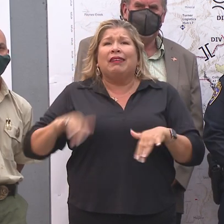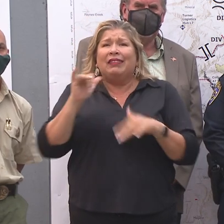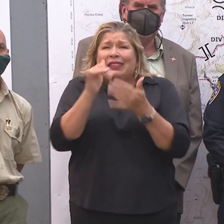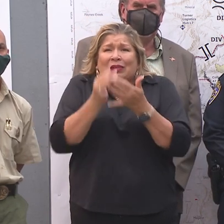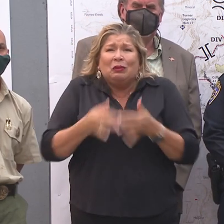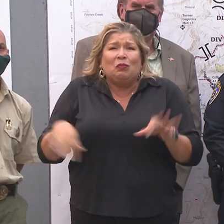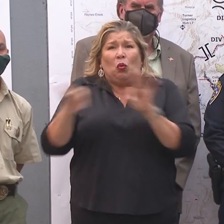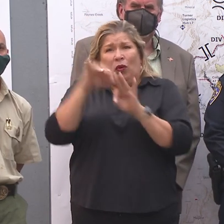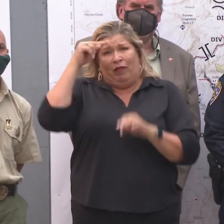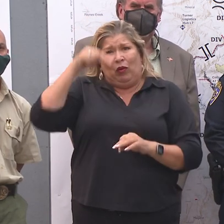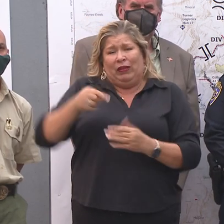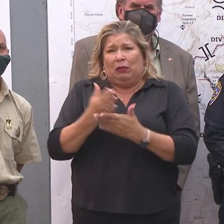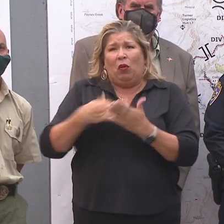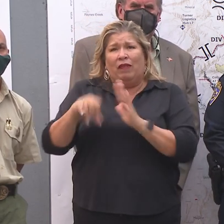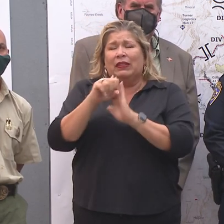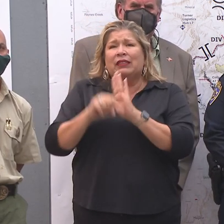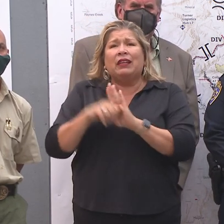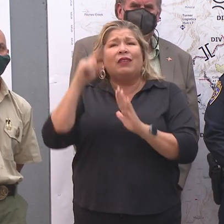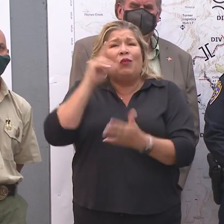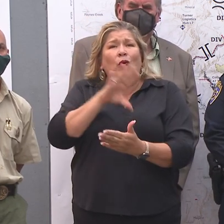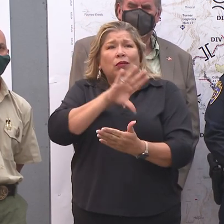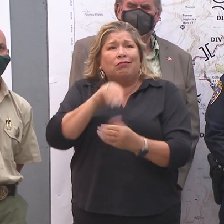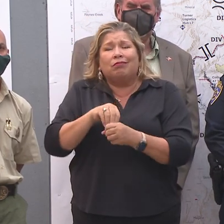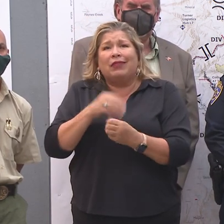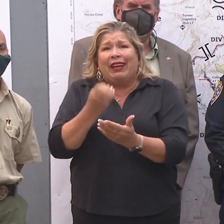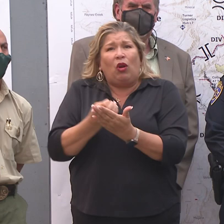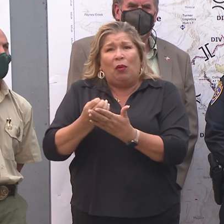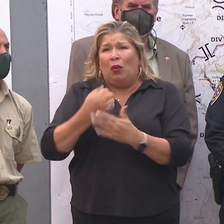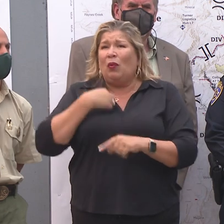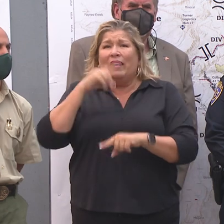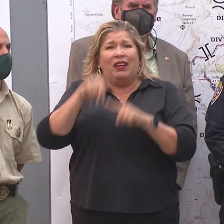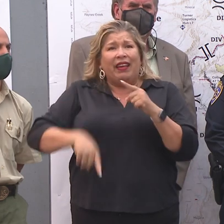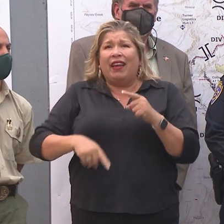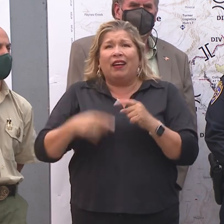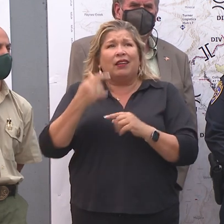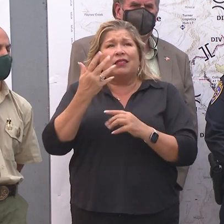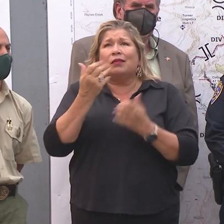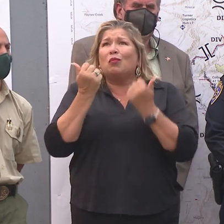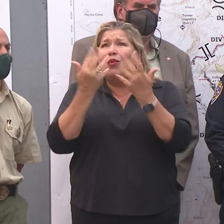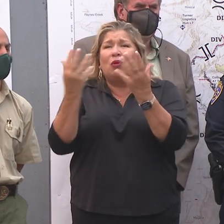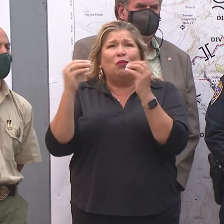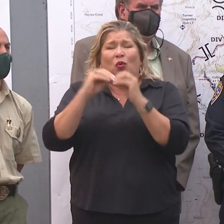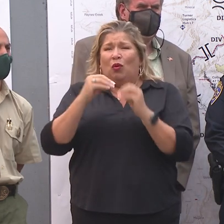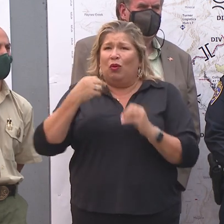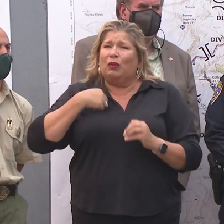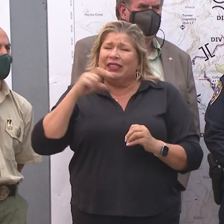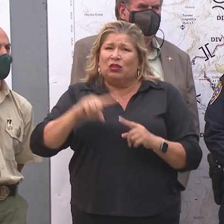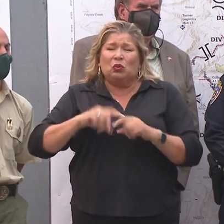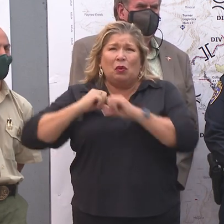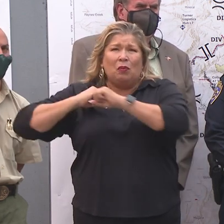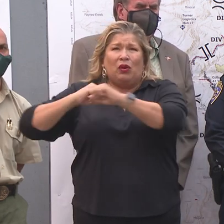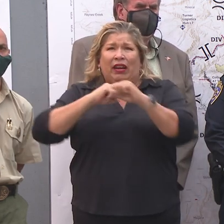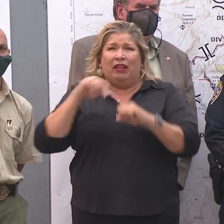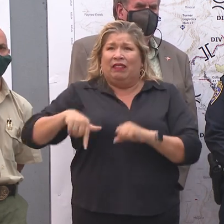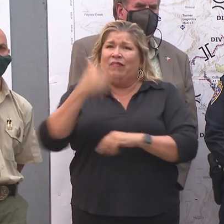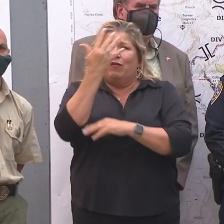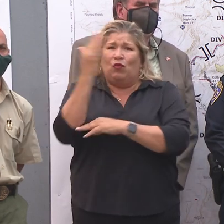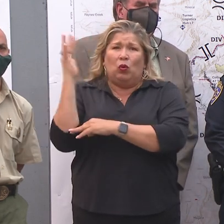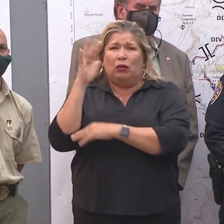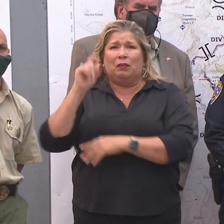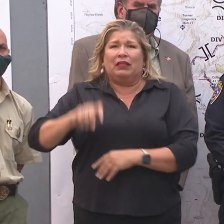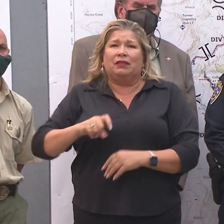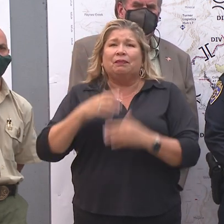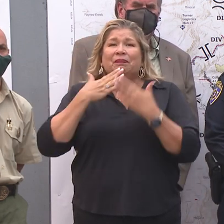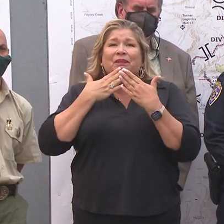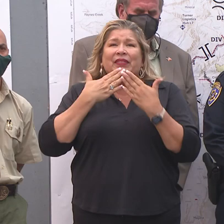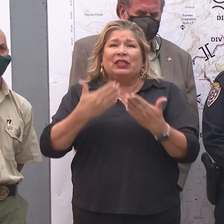the state, that we can't lose any more of. We've already lost way too much. We need to protect these forests. Thank